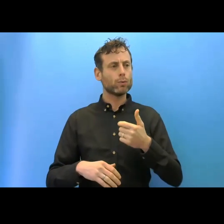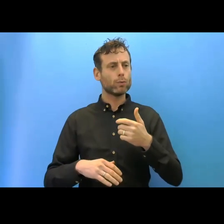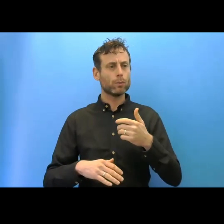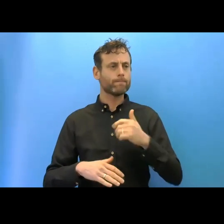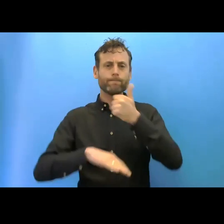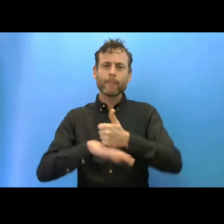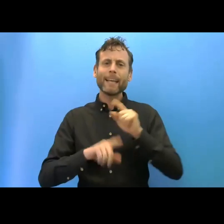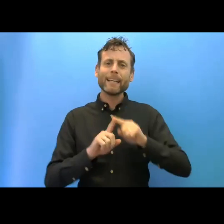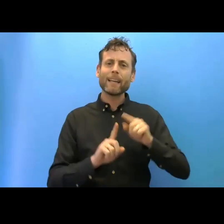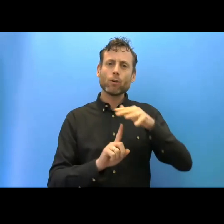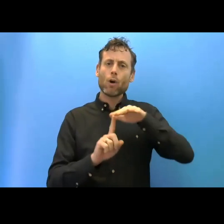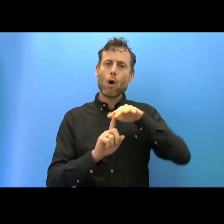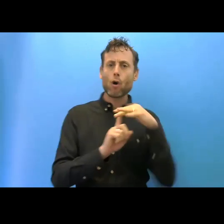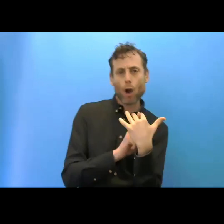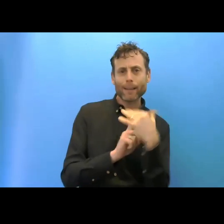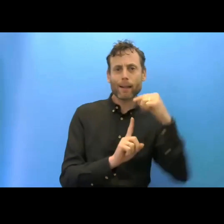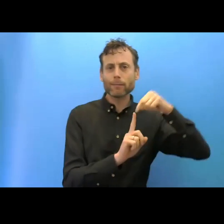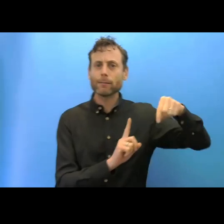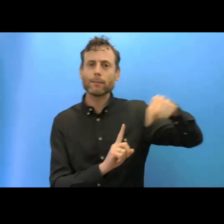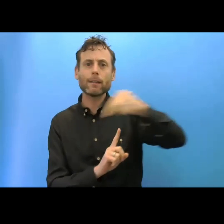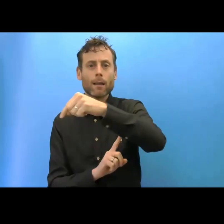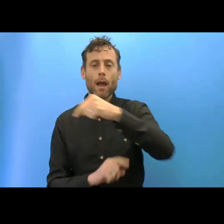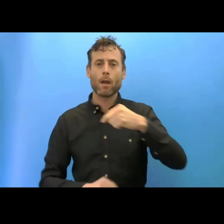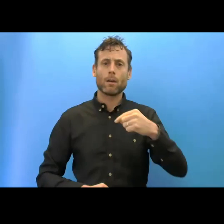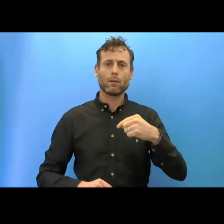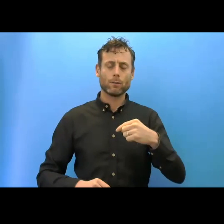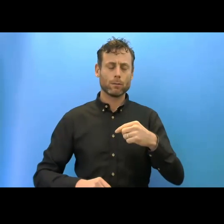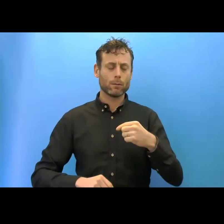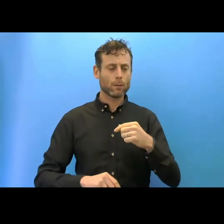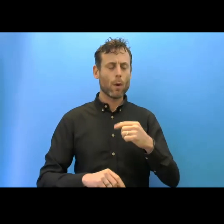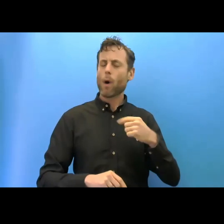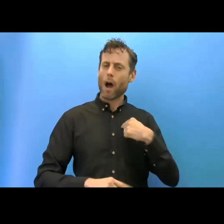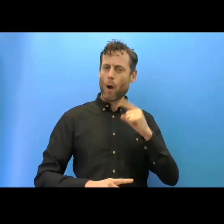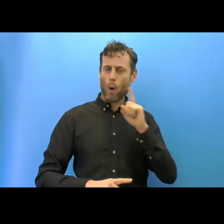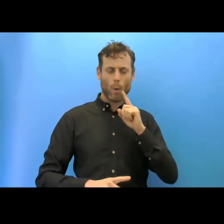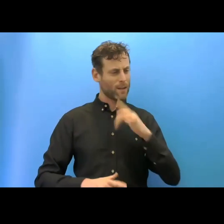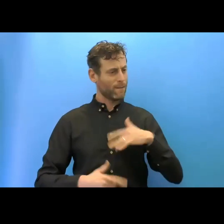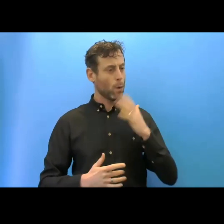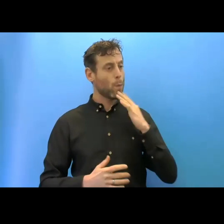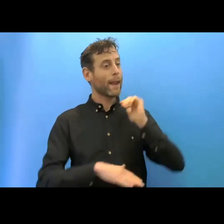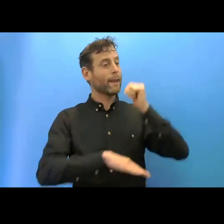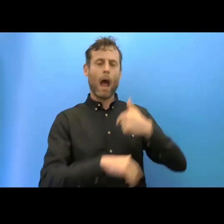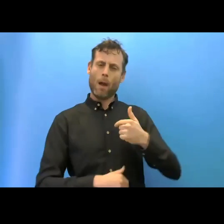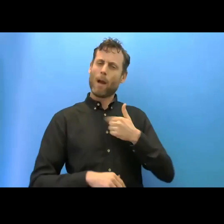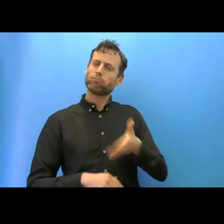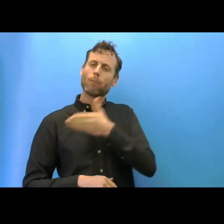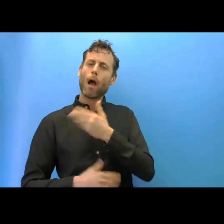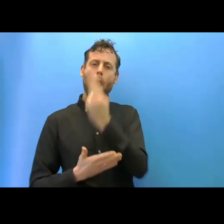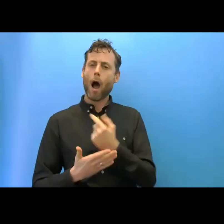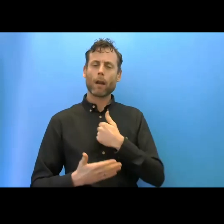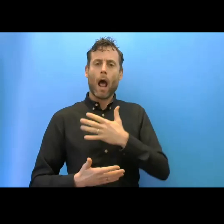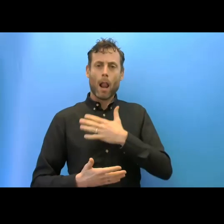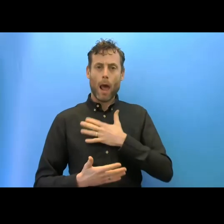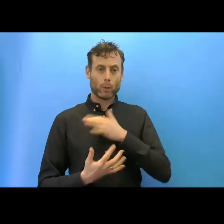context changes the work. I see all my work as site-specific, and it changes every time to fit its context. Because I think